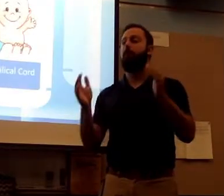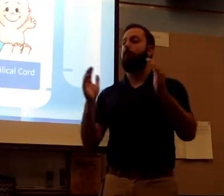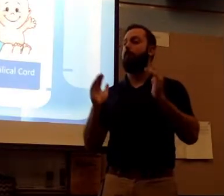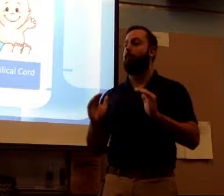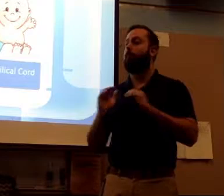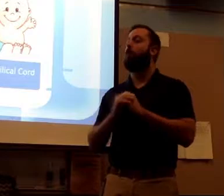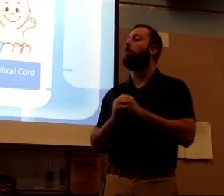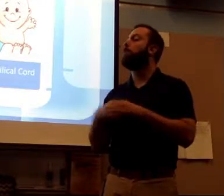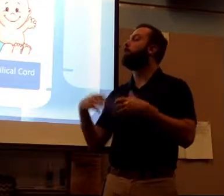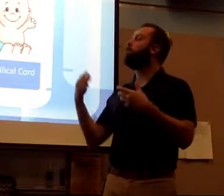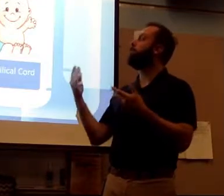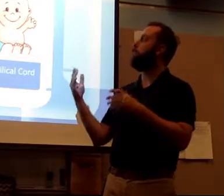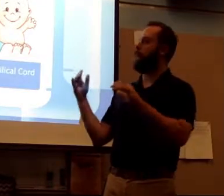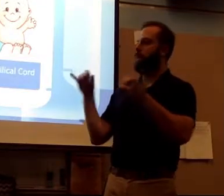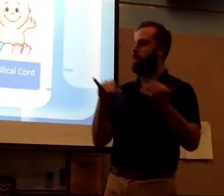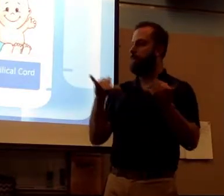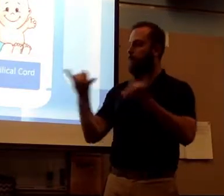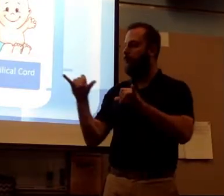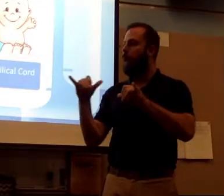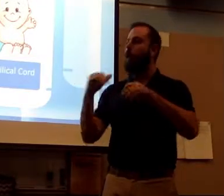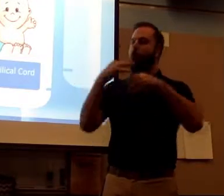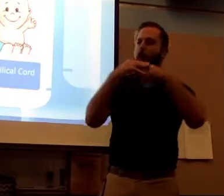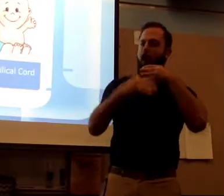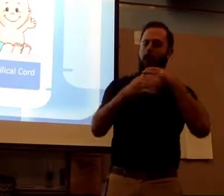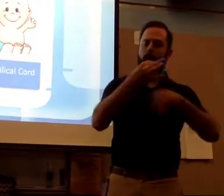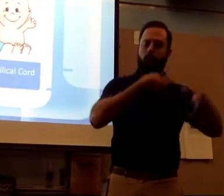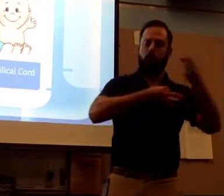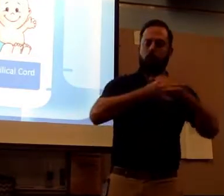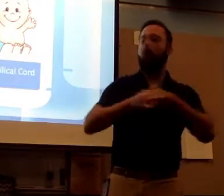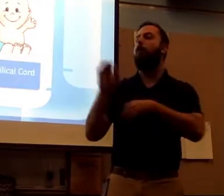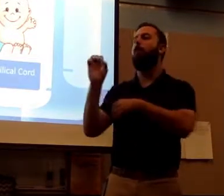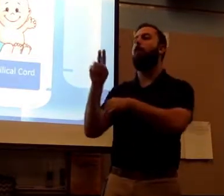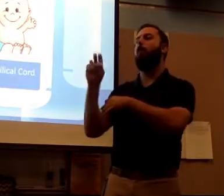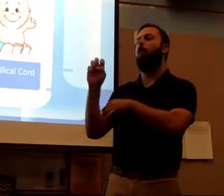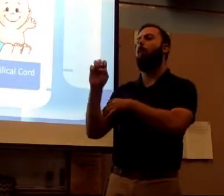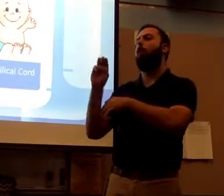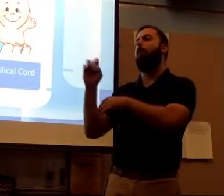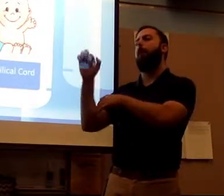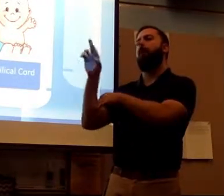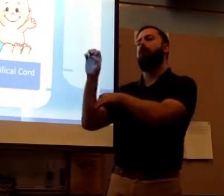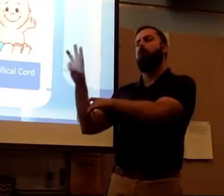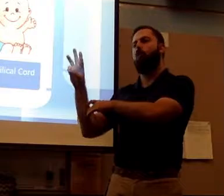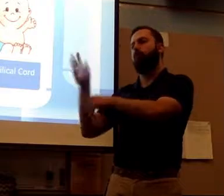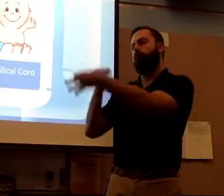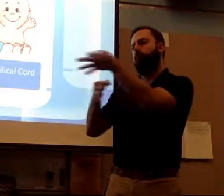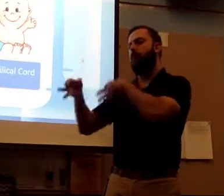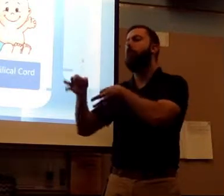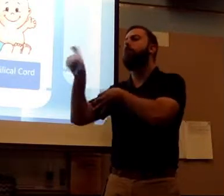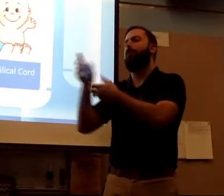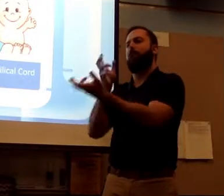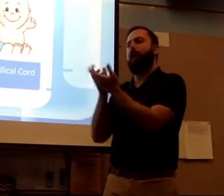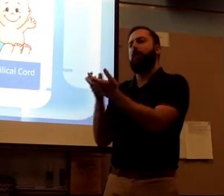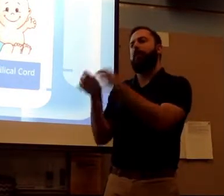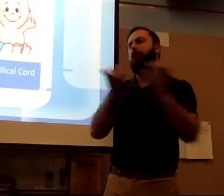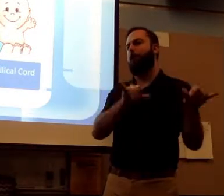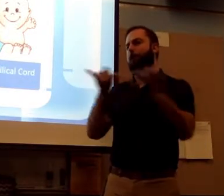So just like the blood transplants, the bone marrow transplants, you have to be a match as well. And bone